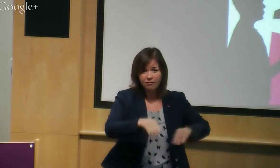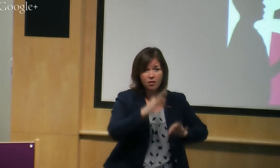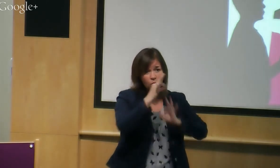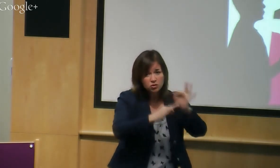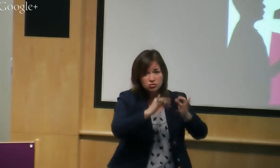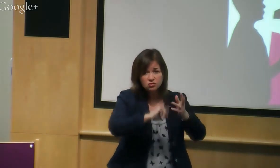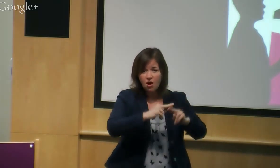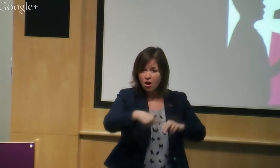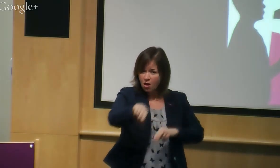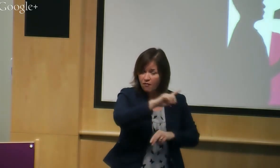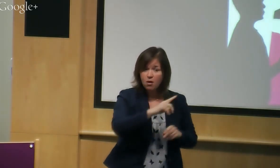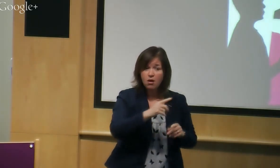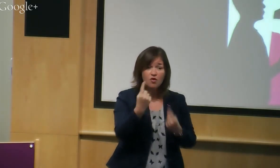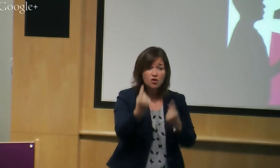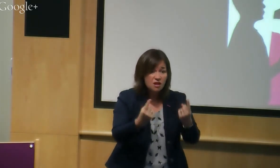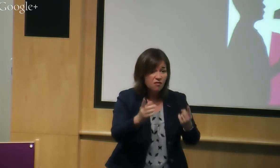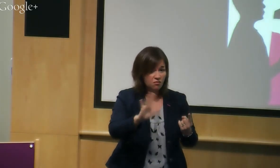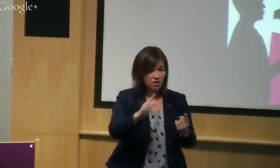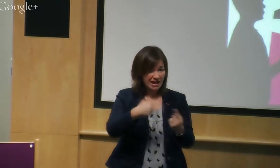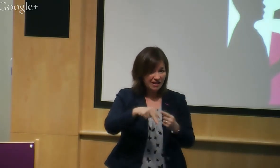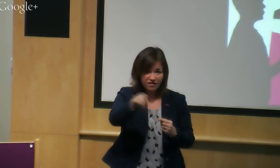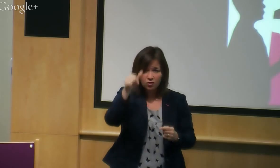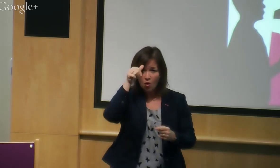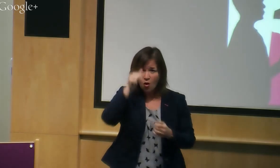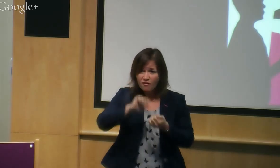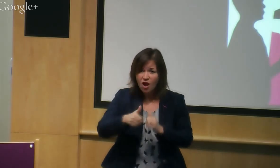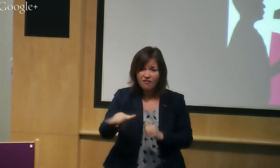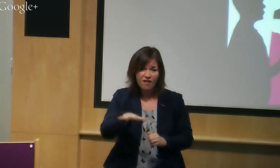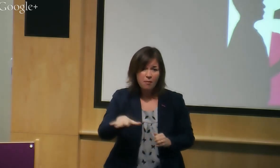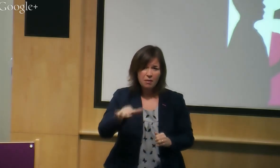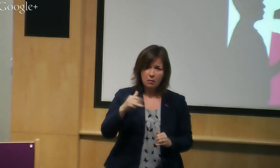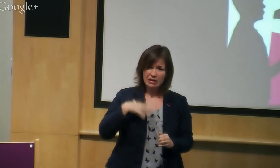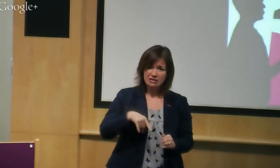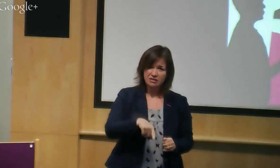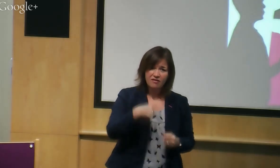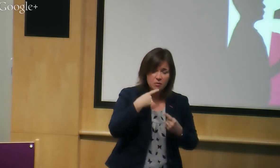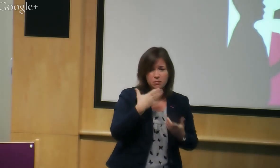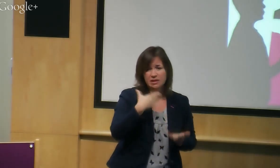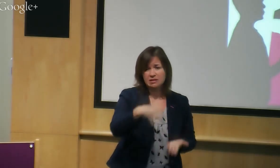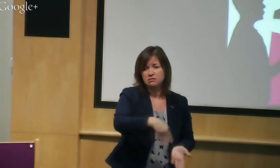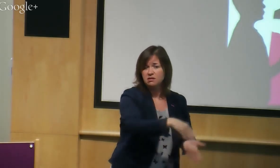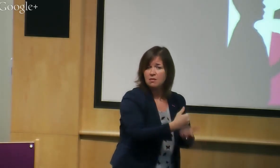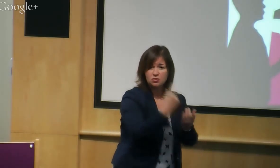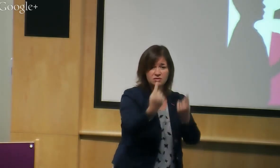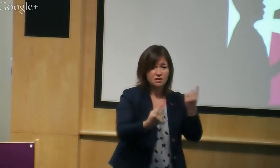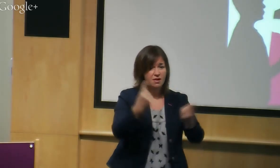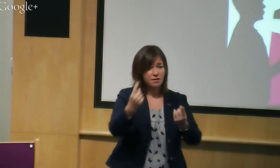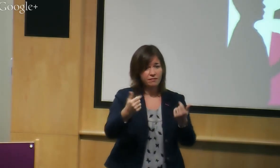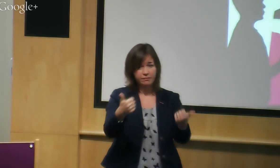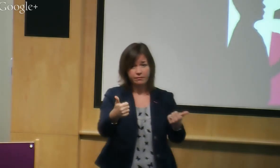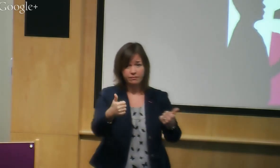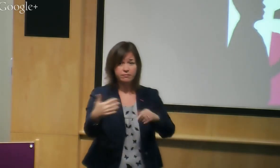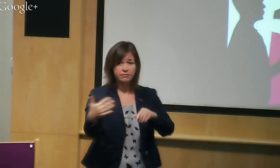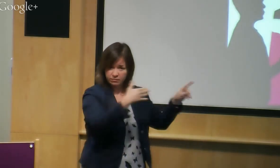there, manned by their staff members. It may be that you want to ask questions to them or